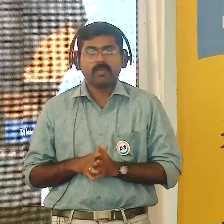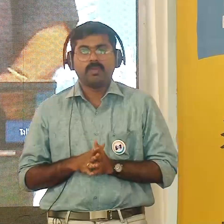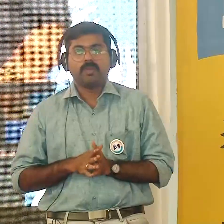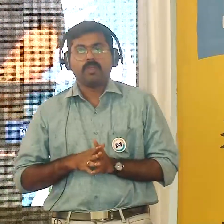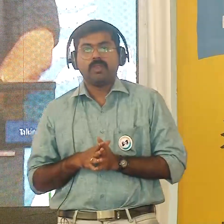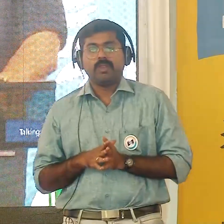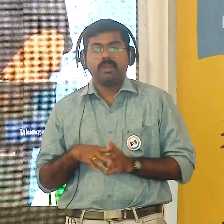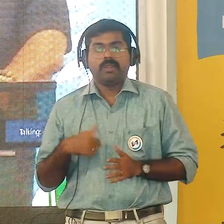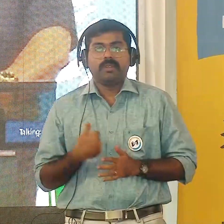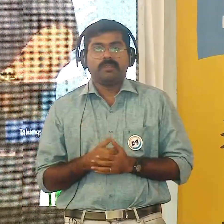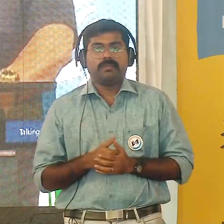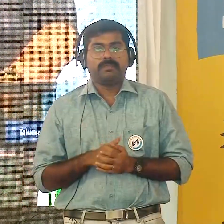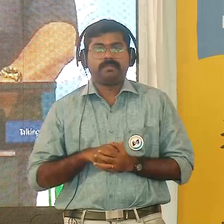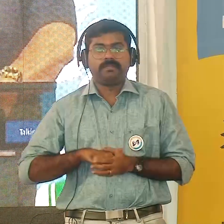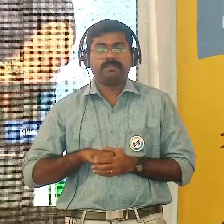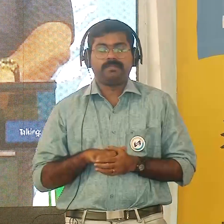the sense that